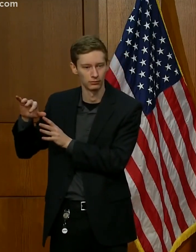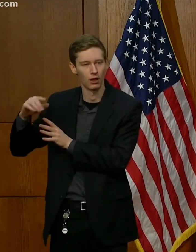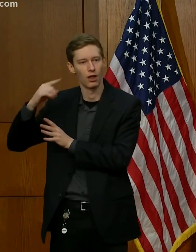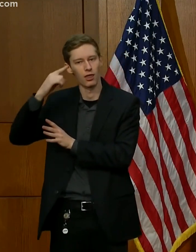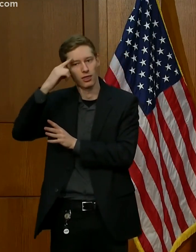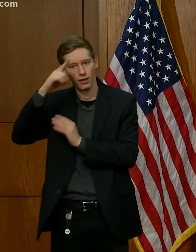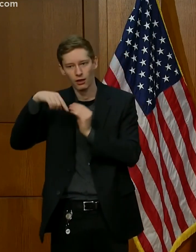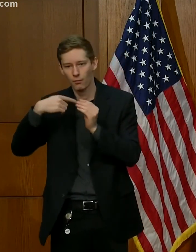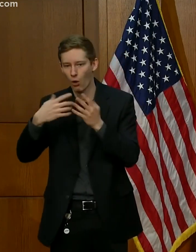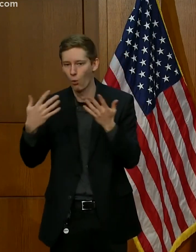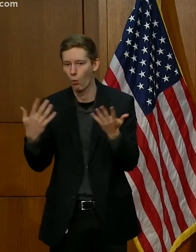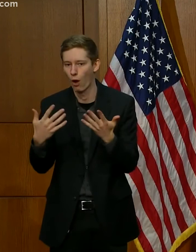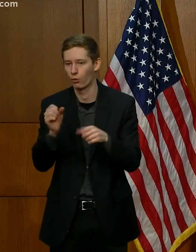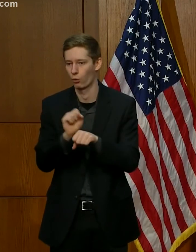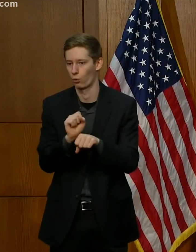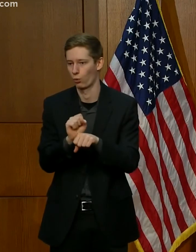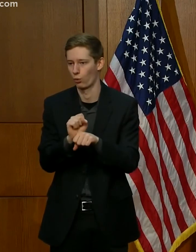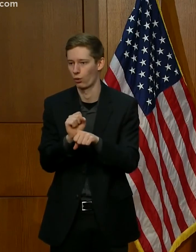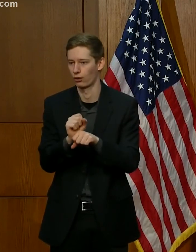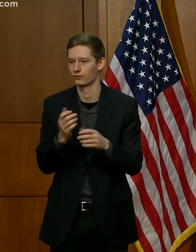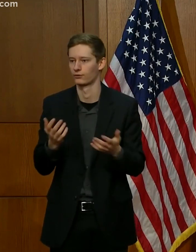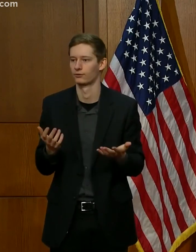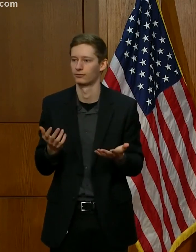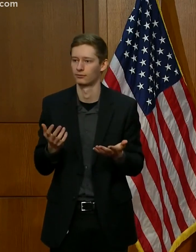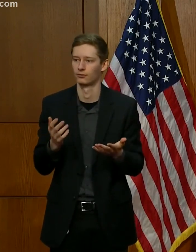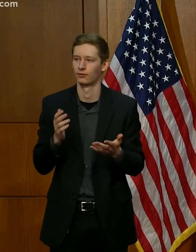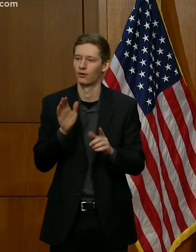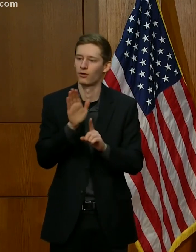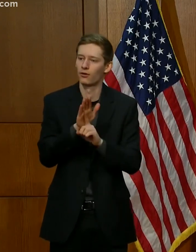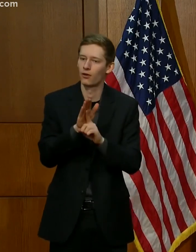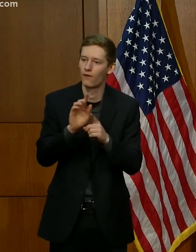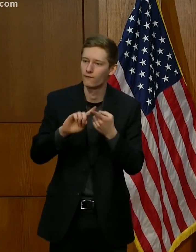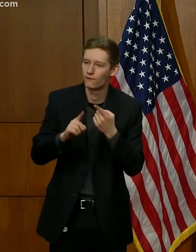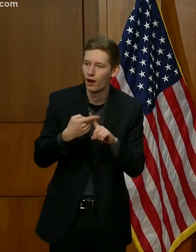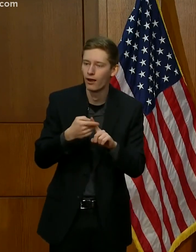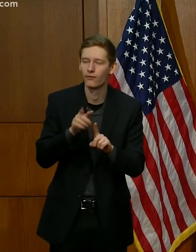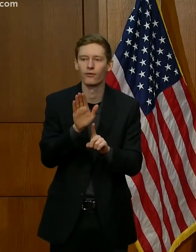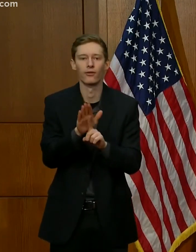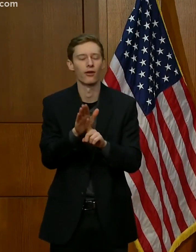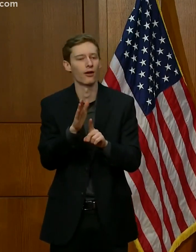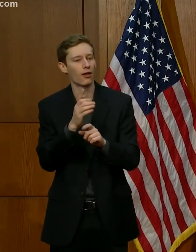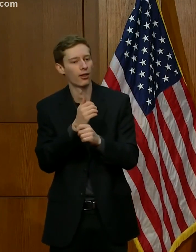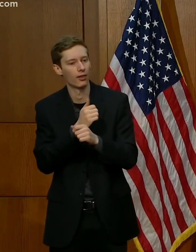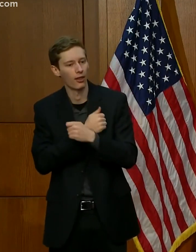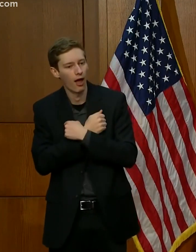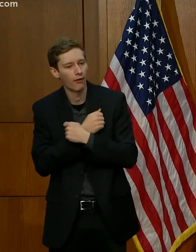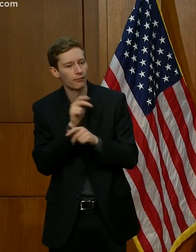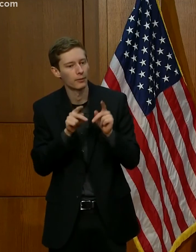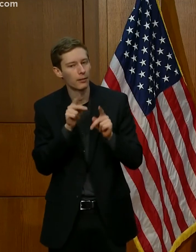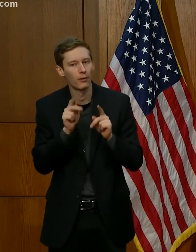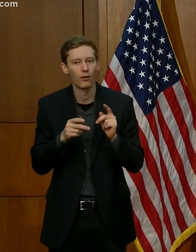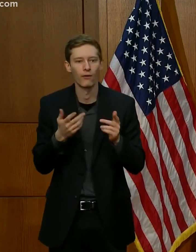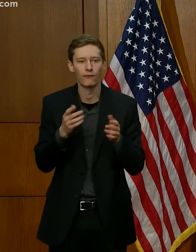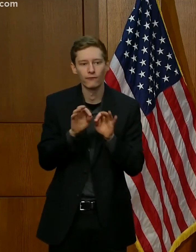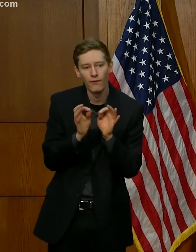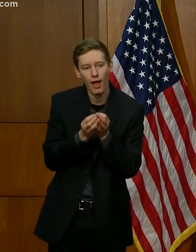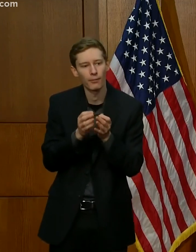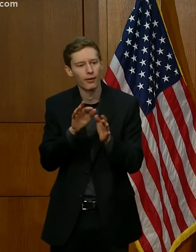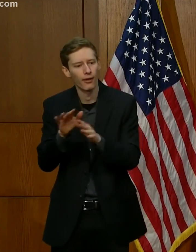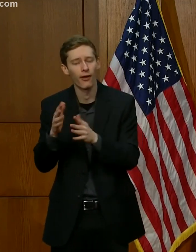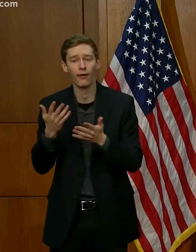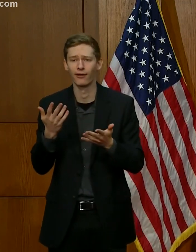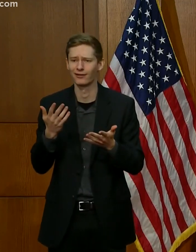what's in the best interest of themselves, their friends, their neighbors, and loved ones. It's really not asking too much for folks to wear